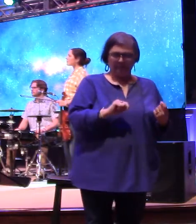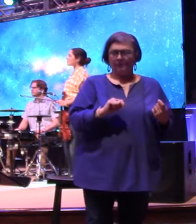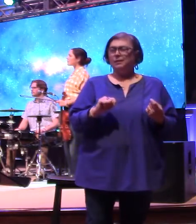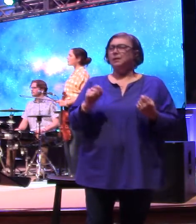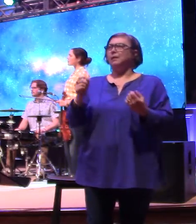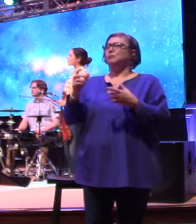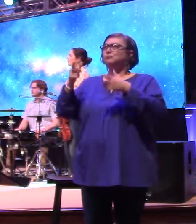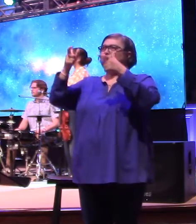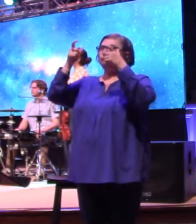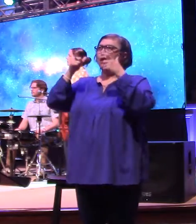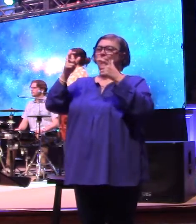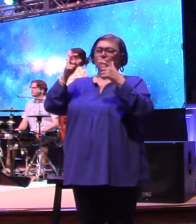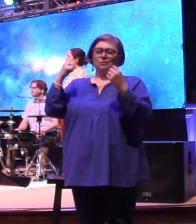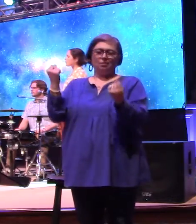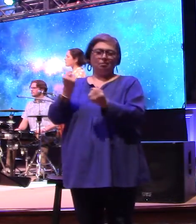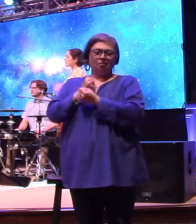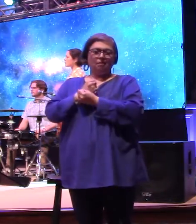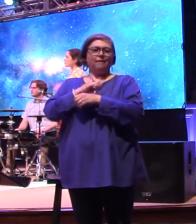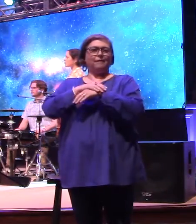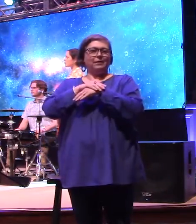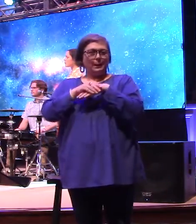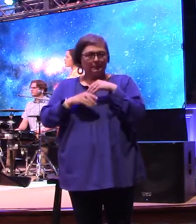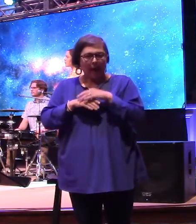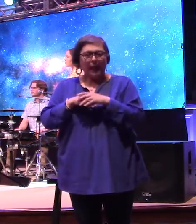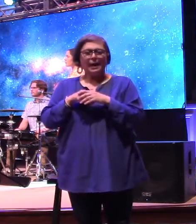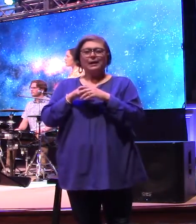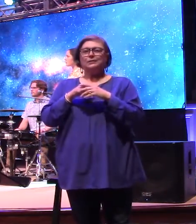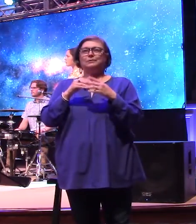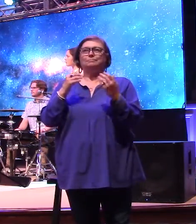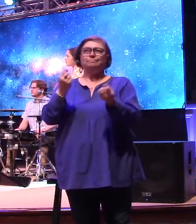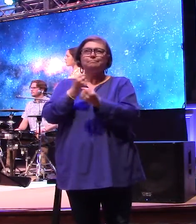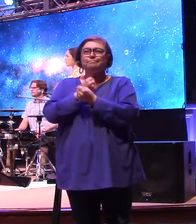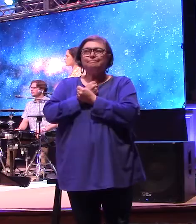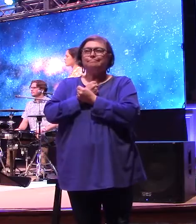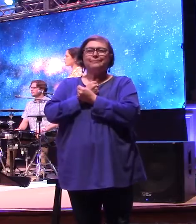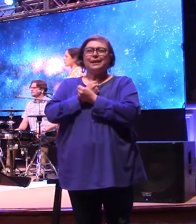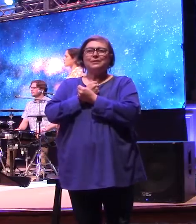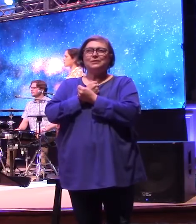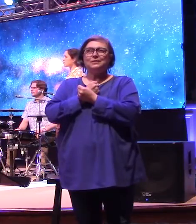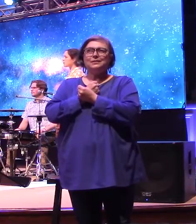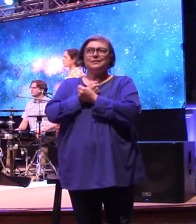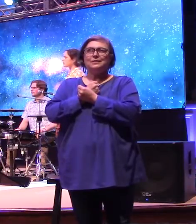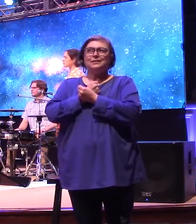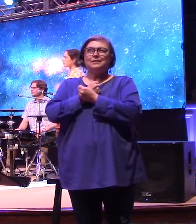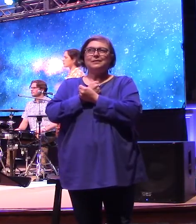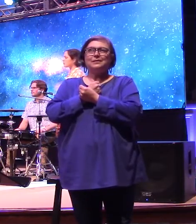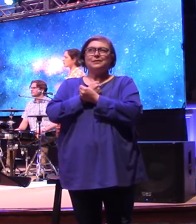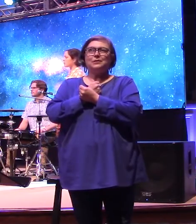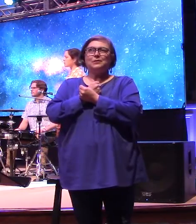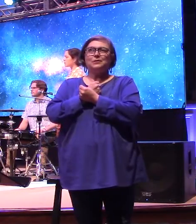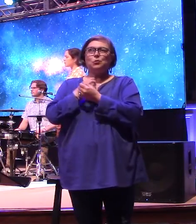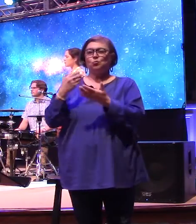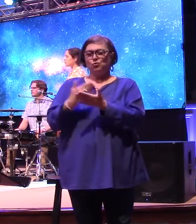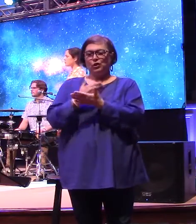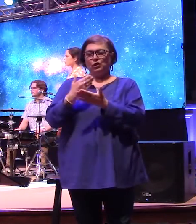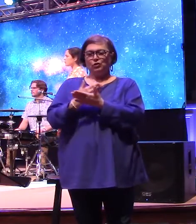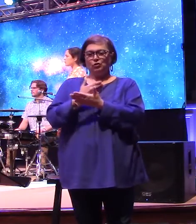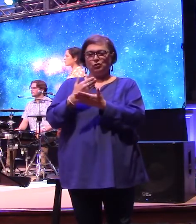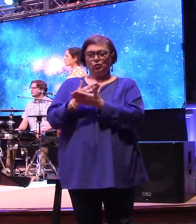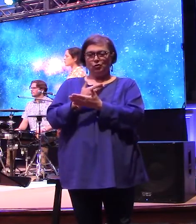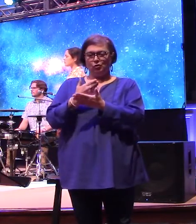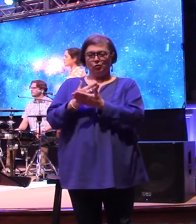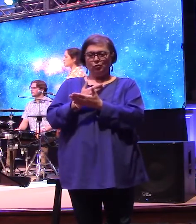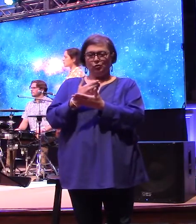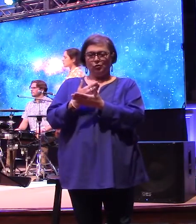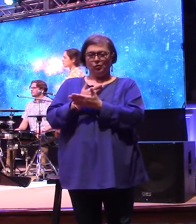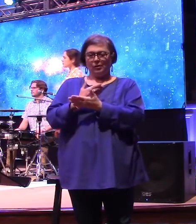compassion, who satisfies your ears with good things, so that your youth is renewed like the eagles, The Lord performs righteous deeds